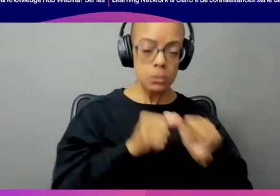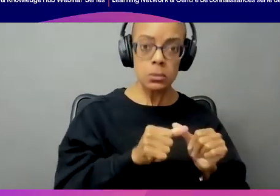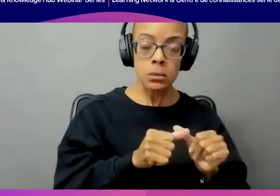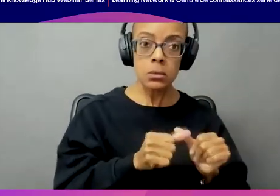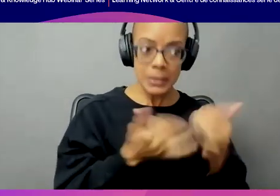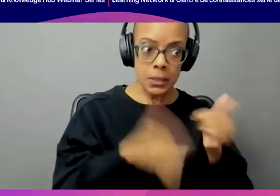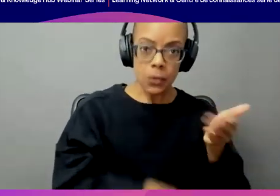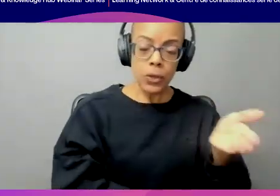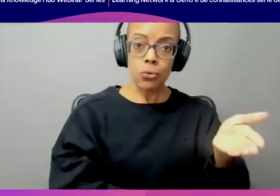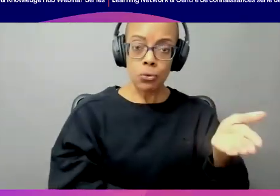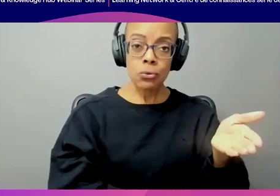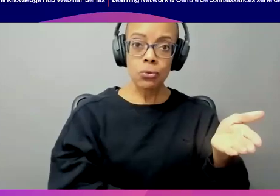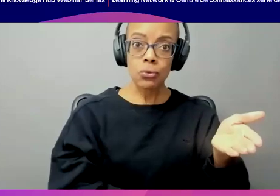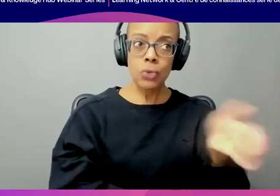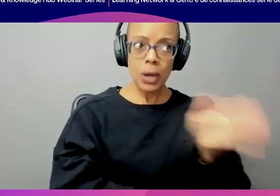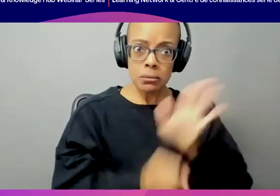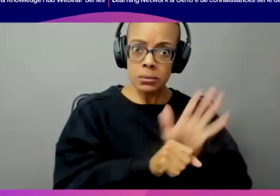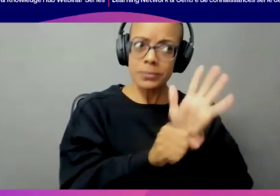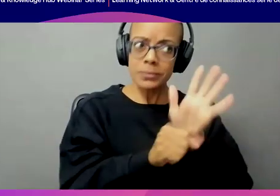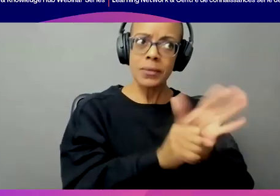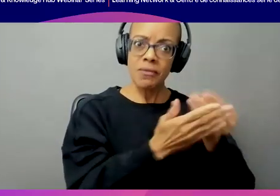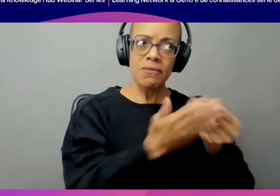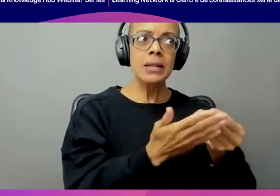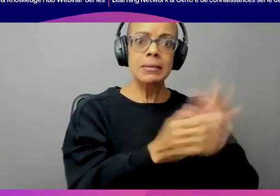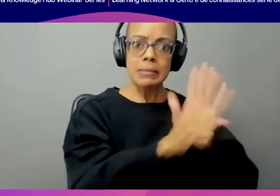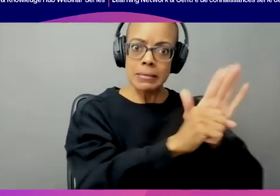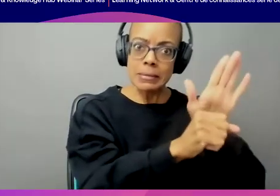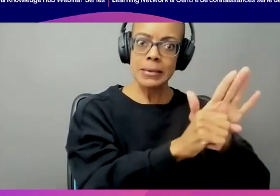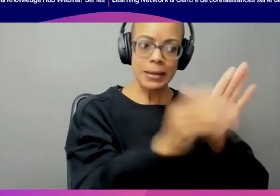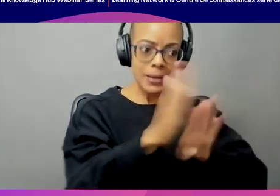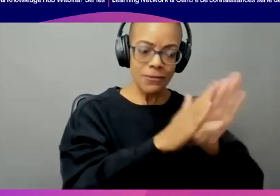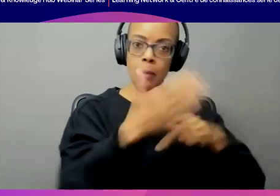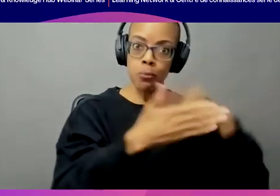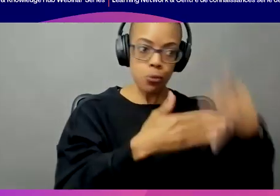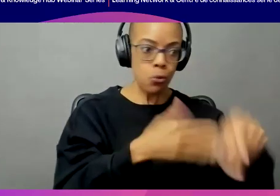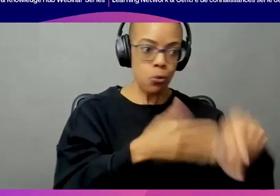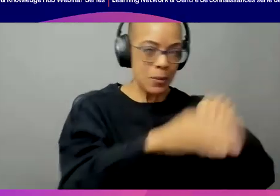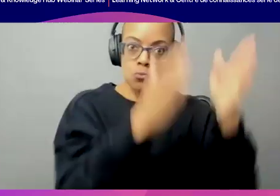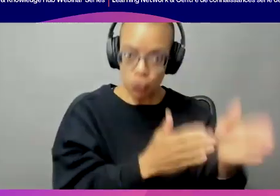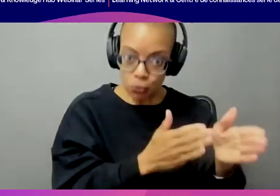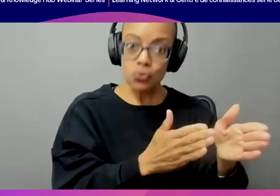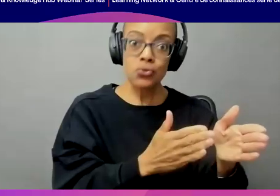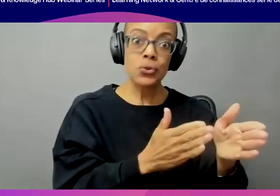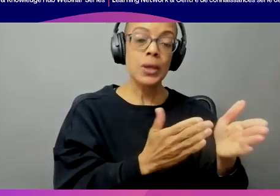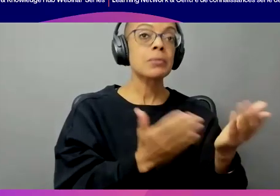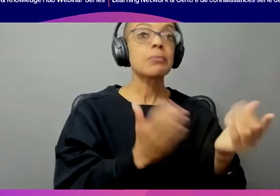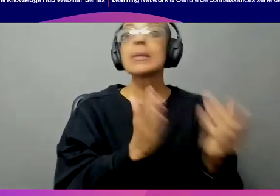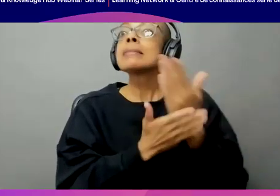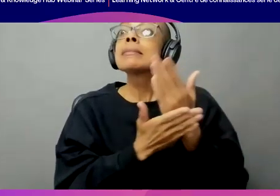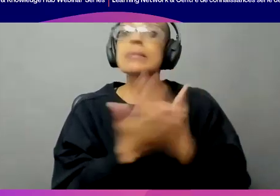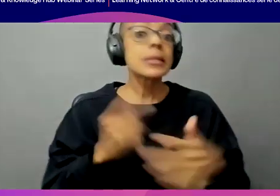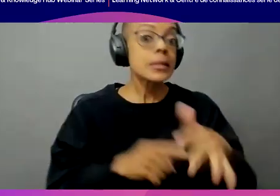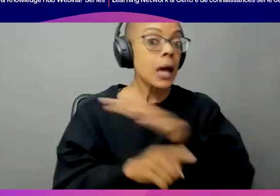And continue to push to have funding and develop programming that is face-to-face. And maybe in certain settings, we're offering face-to-face